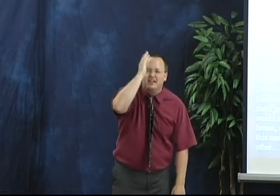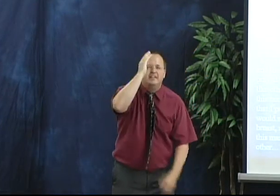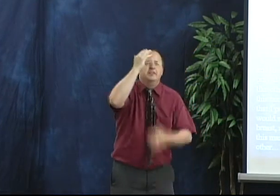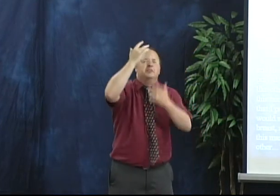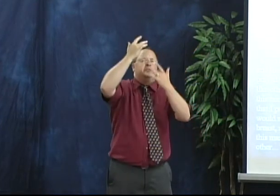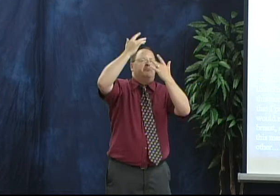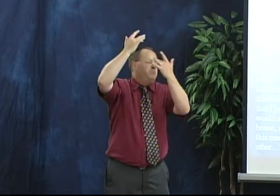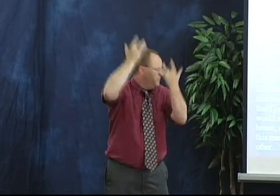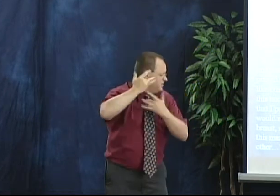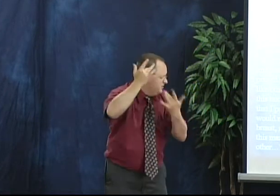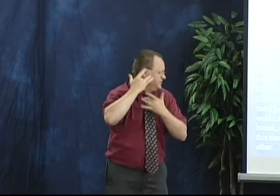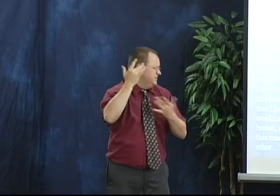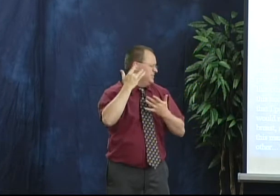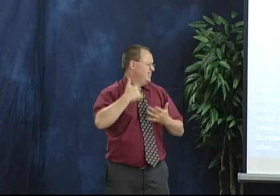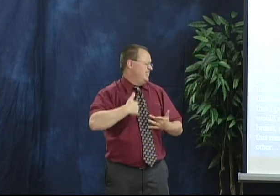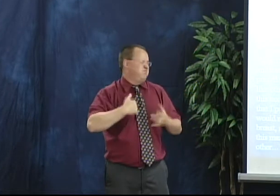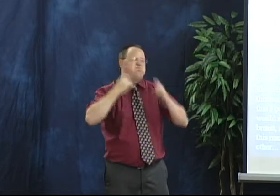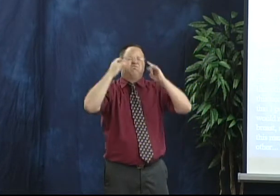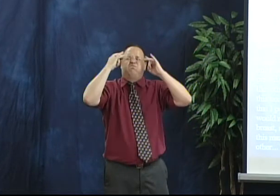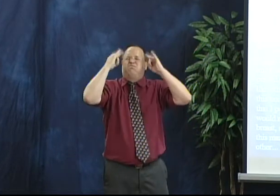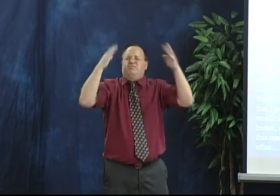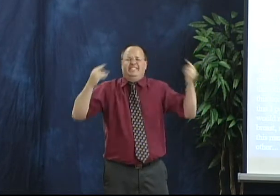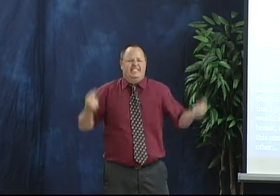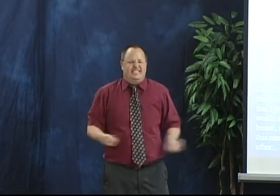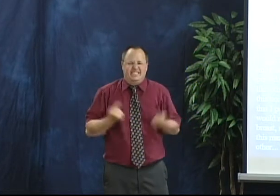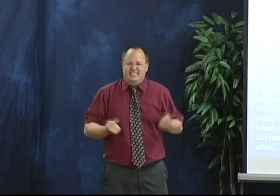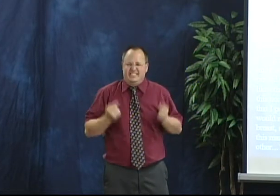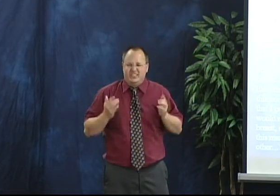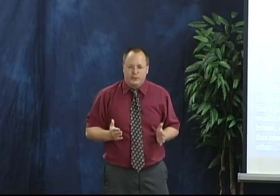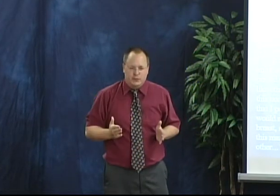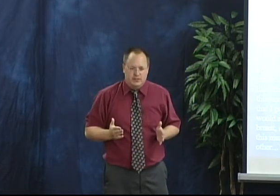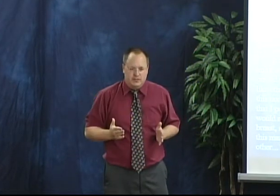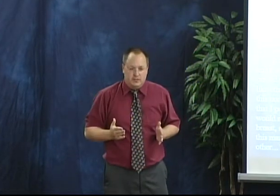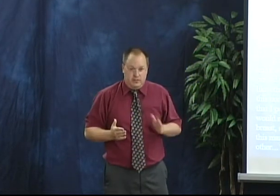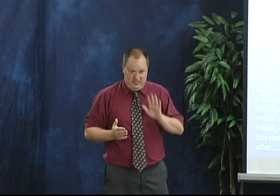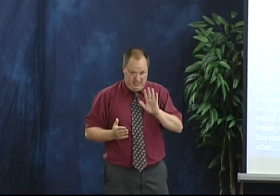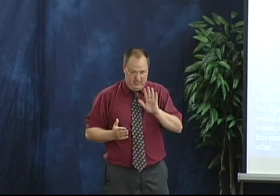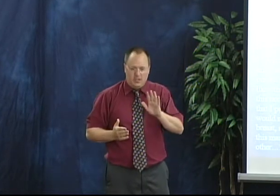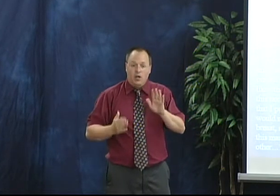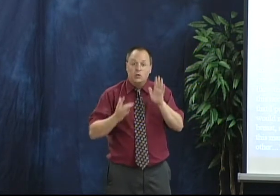saying, God, be merciful to me, a sinner.